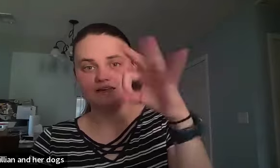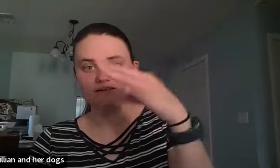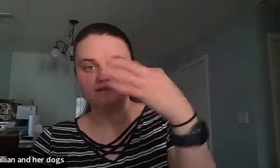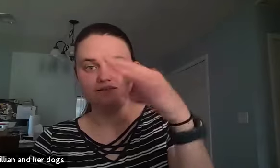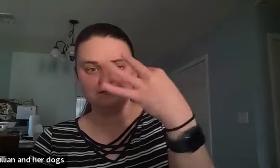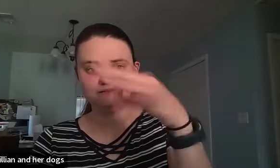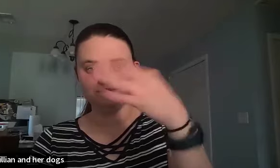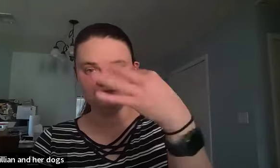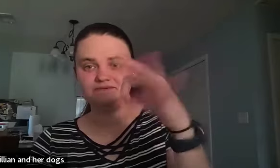Shake.